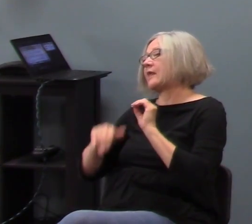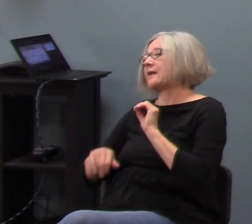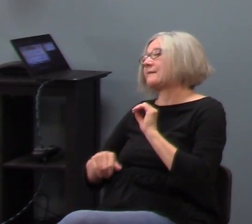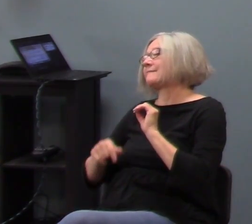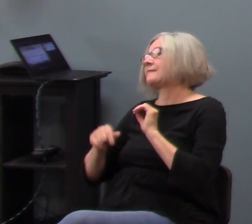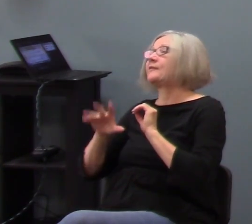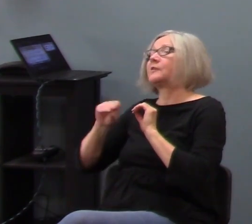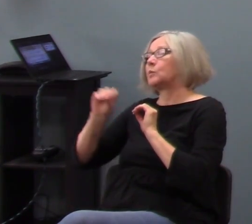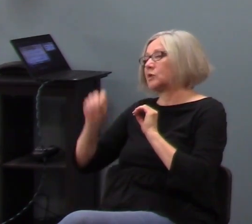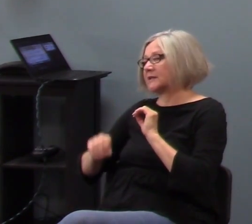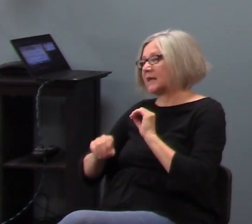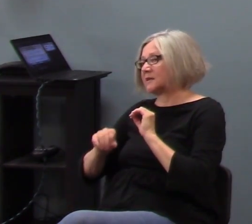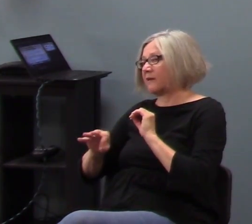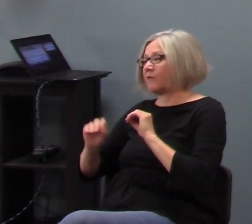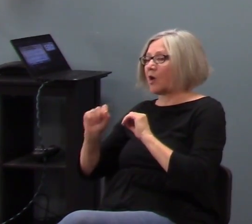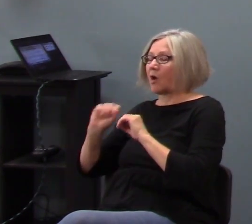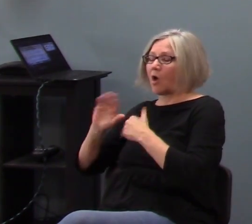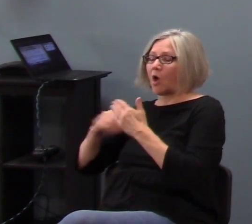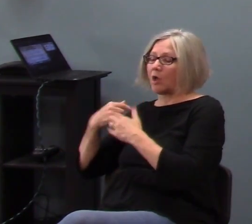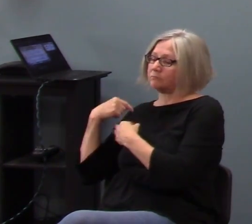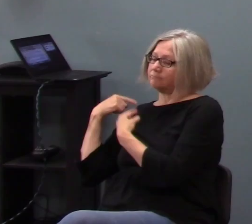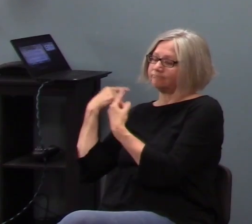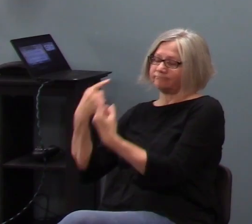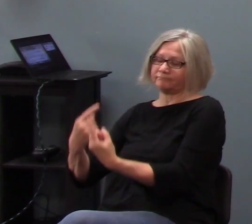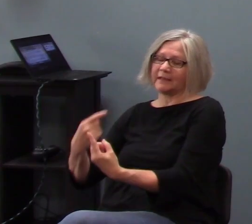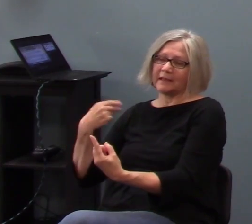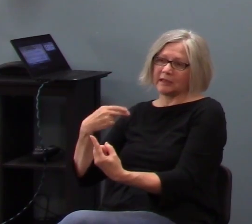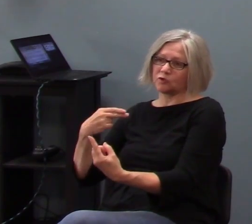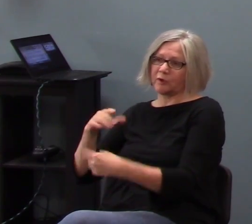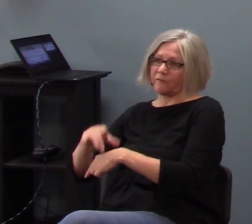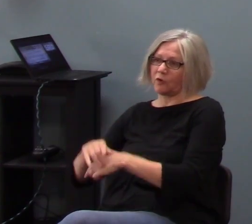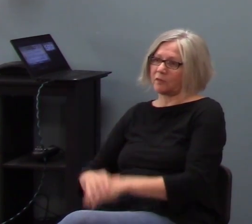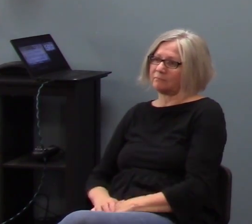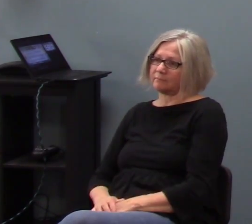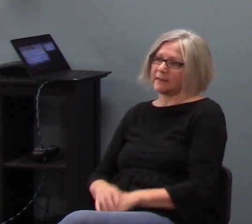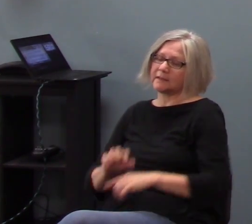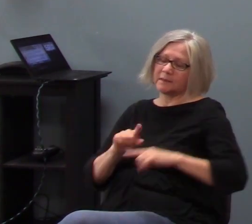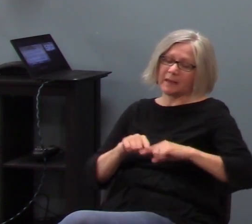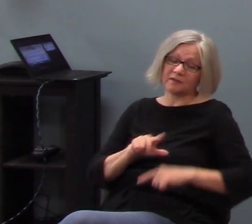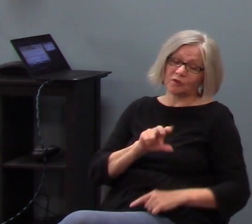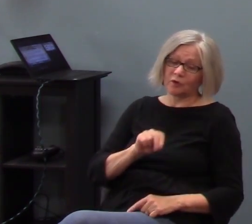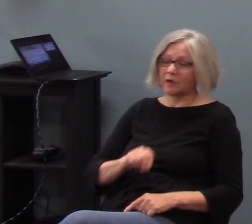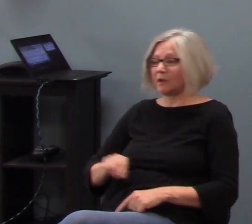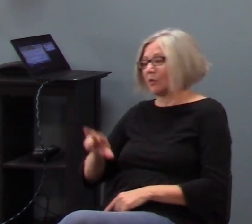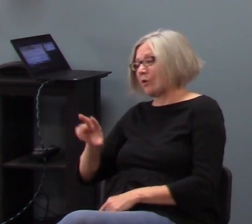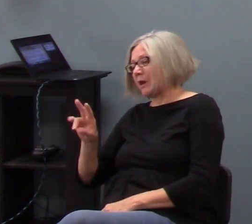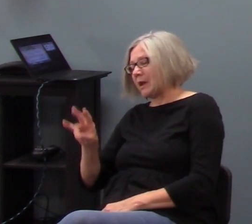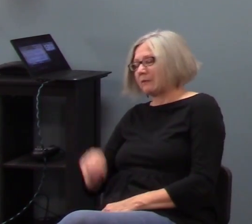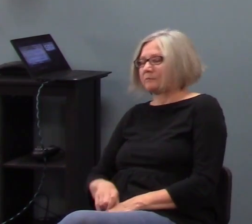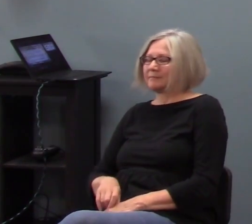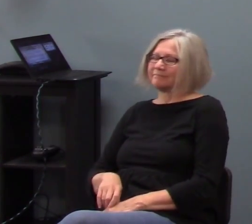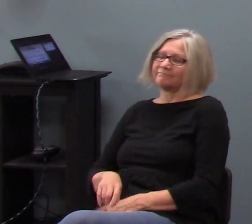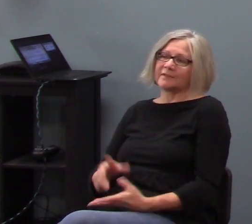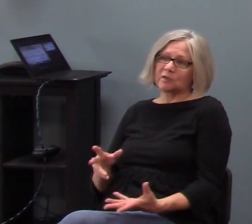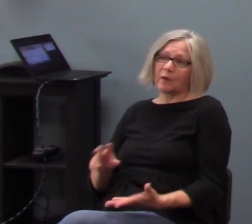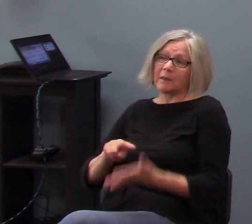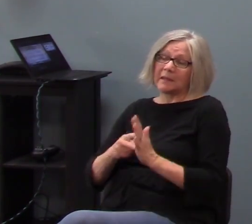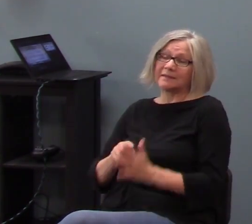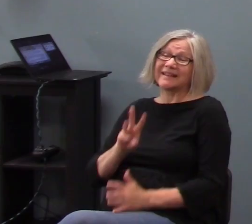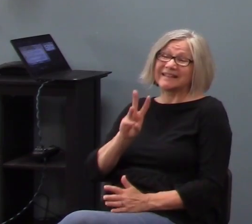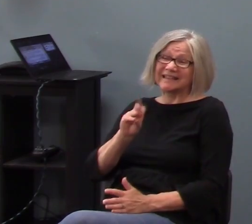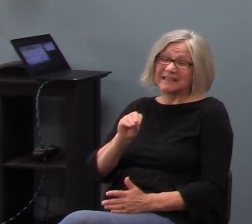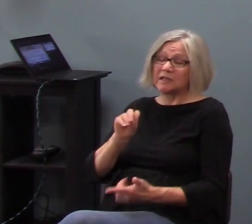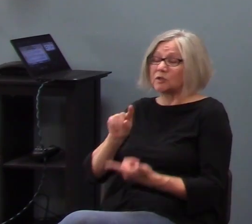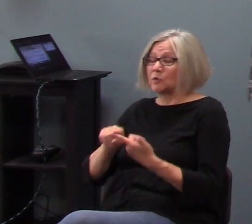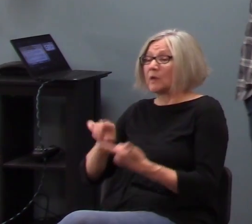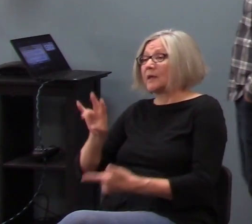of Earth. It's something like, again, depending on whether it's 30 or 38, it's like 60 to 70% of all the phyla